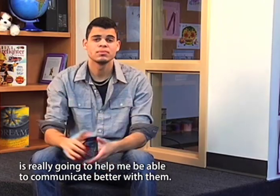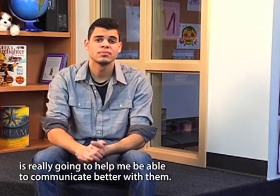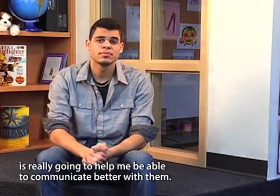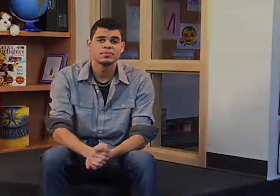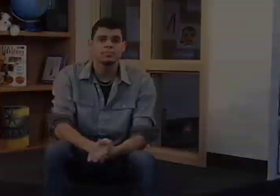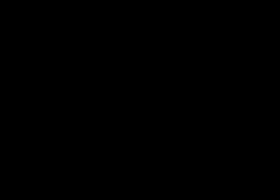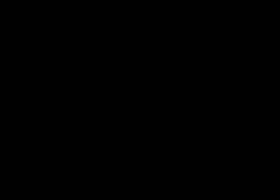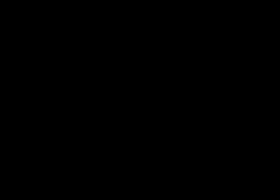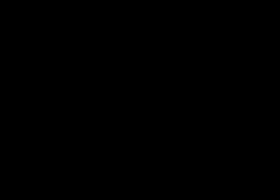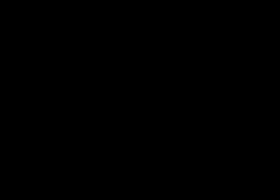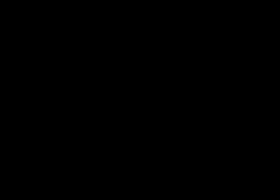them.